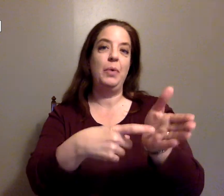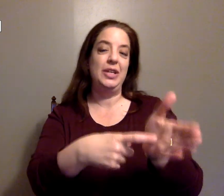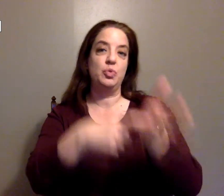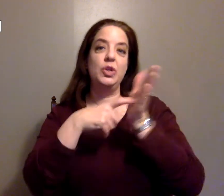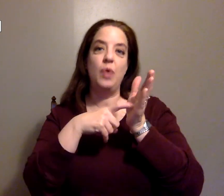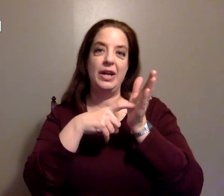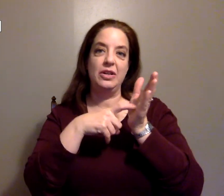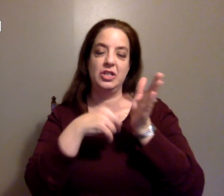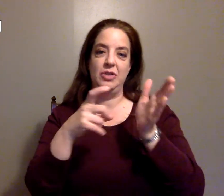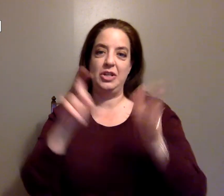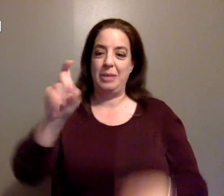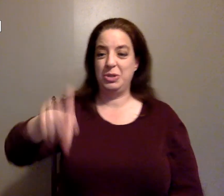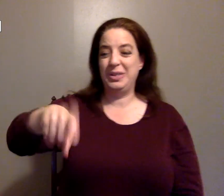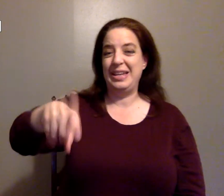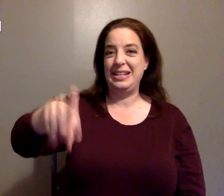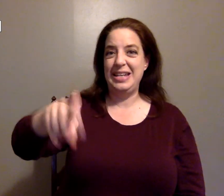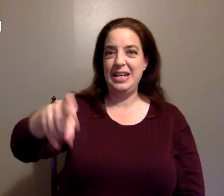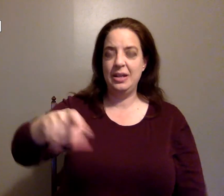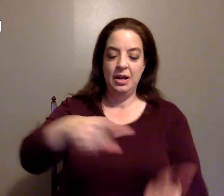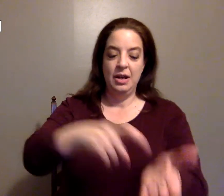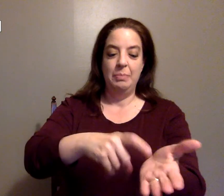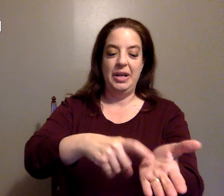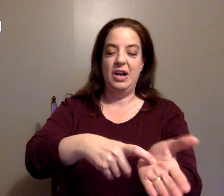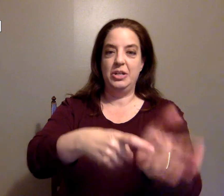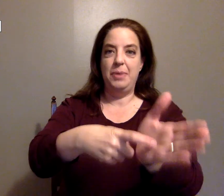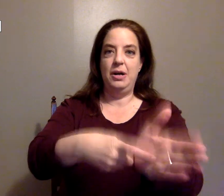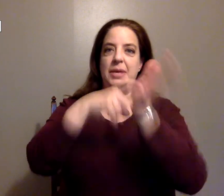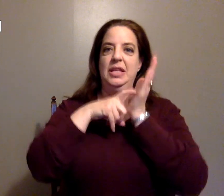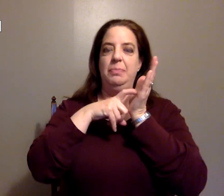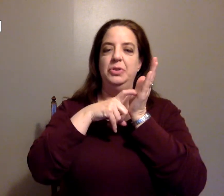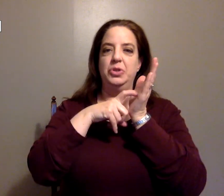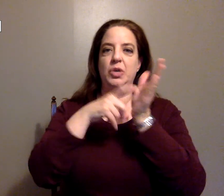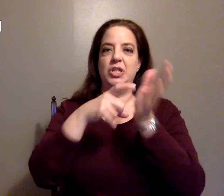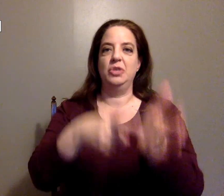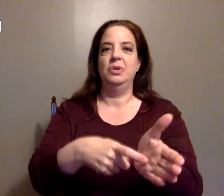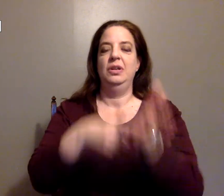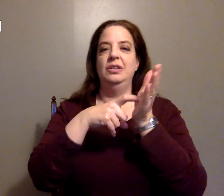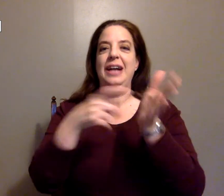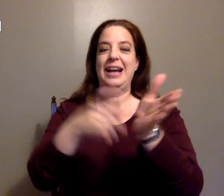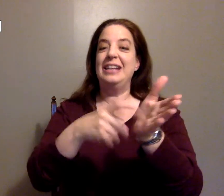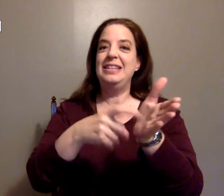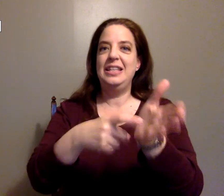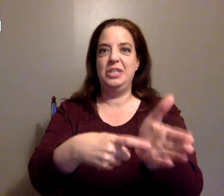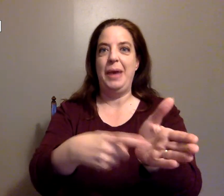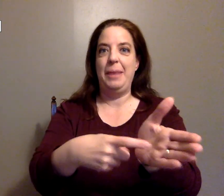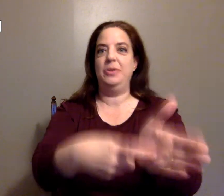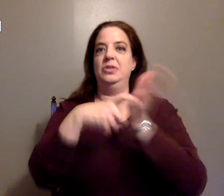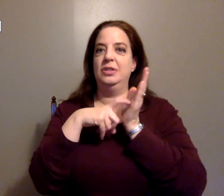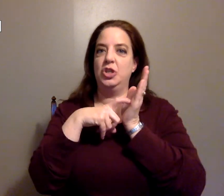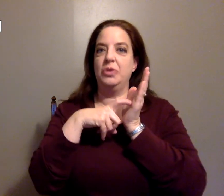is required to do that job. So it's like need, but on your palm, and then it pulls towards you. Like, I need these papers, show them to